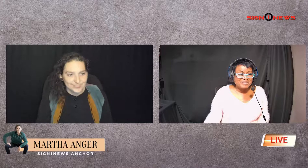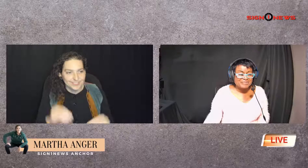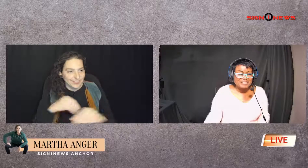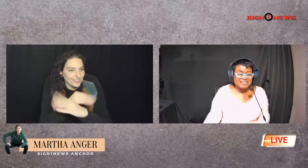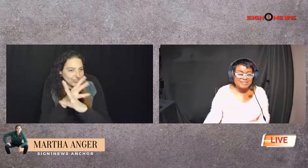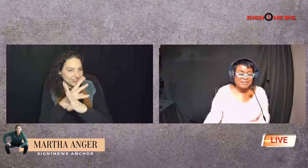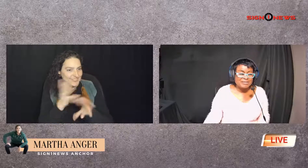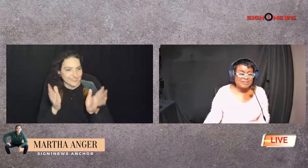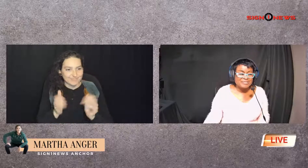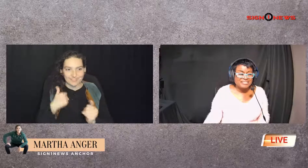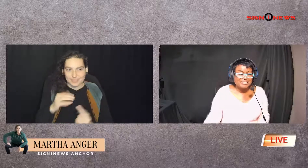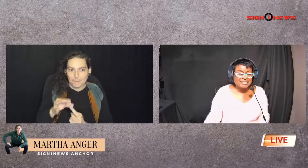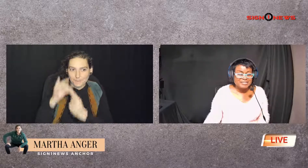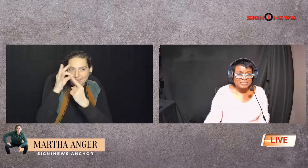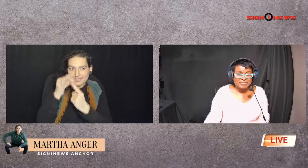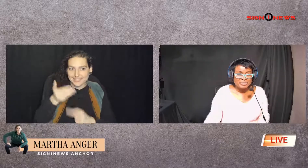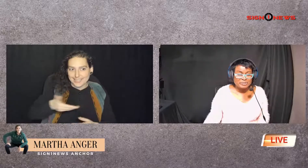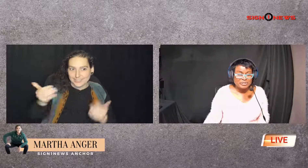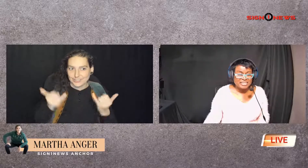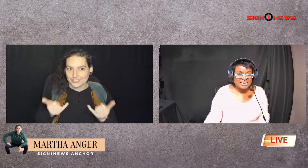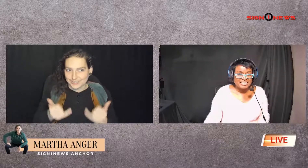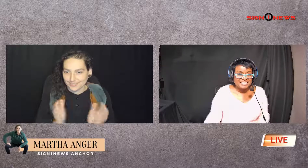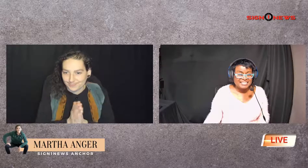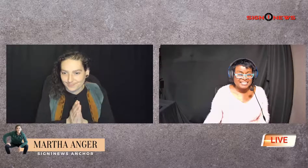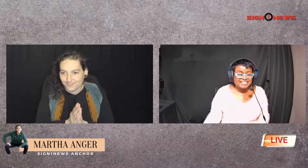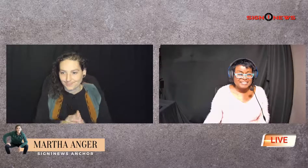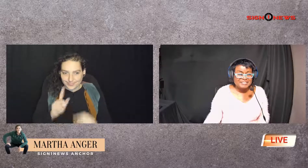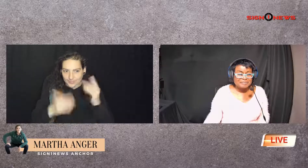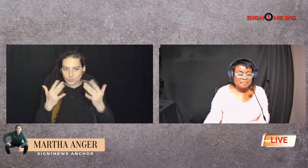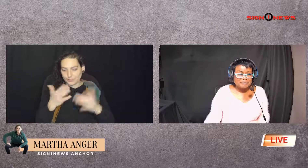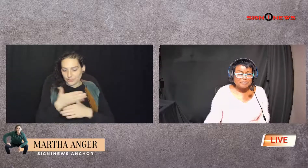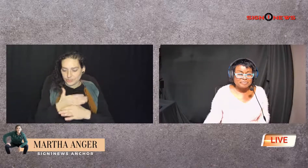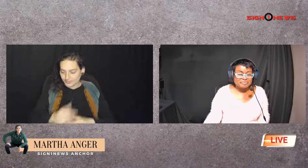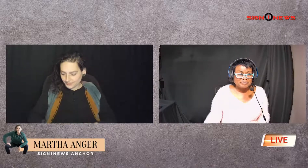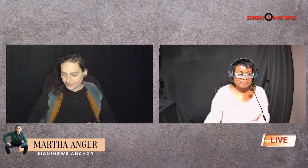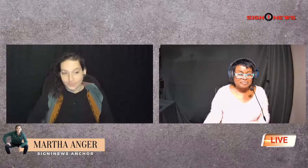Welcome. Welcome to Sign1News, to our virtual chat.